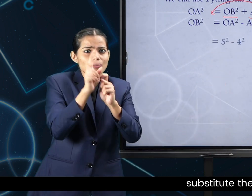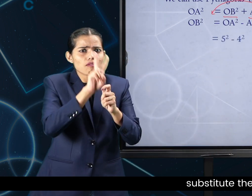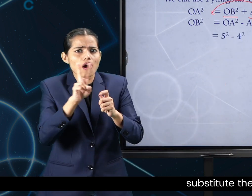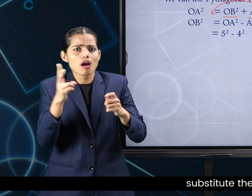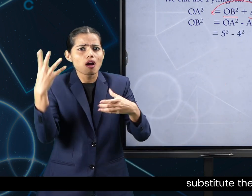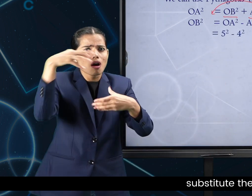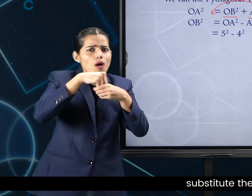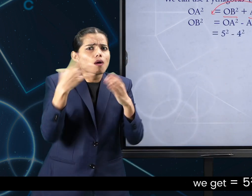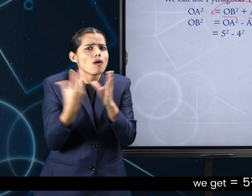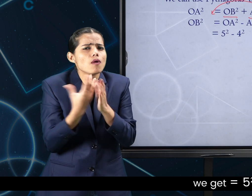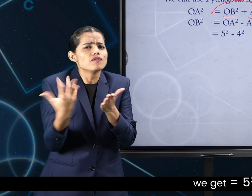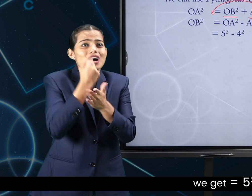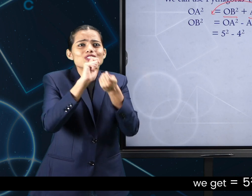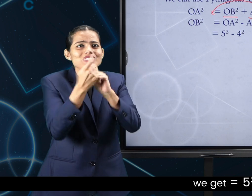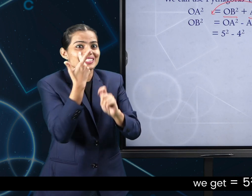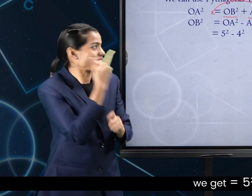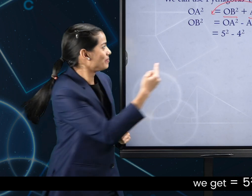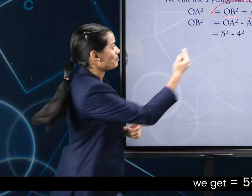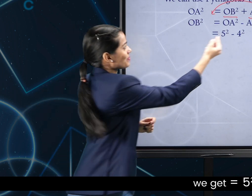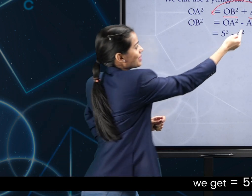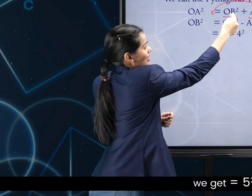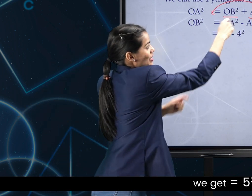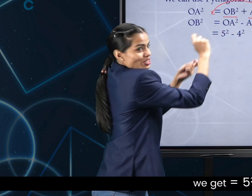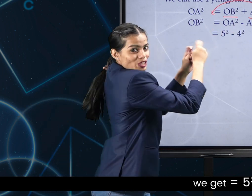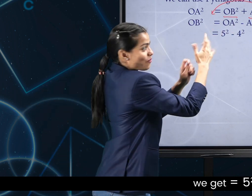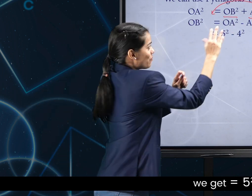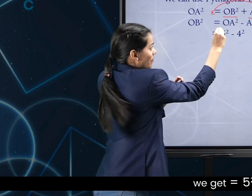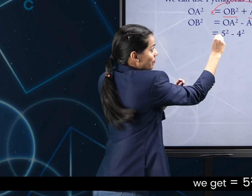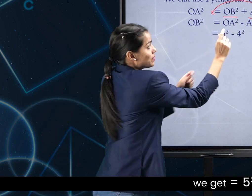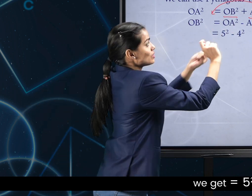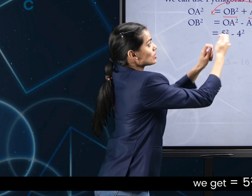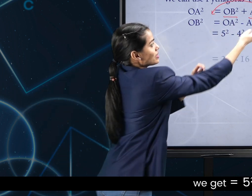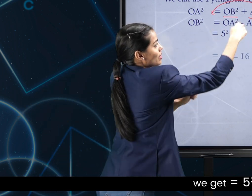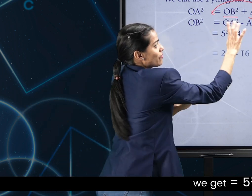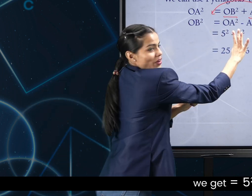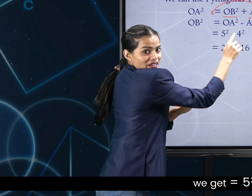Substitute the values we get is equal to 5 square minus 4 square.